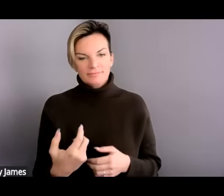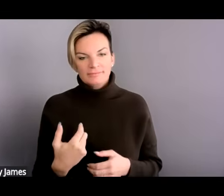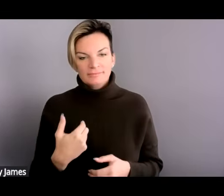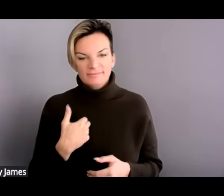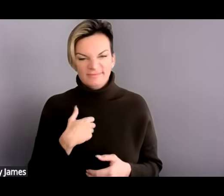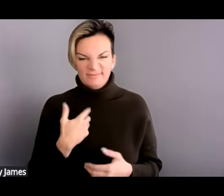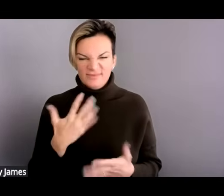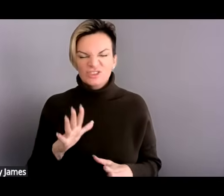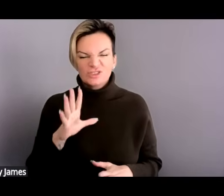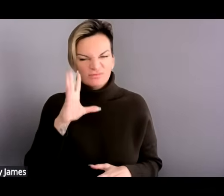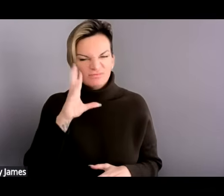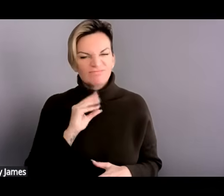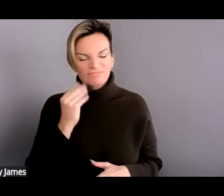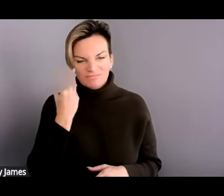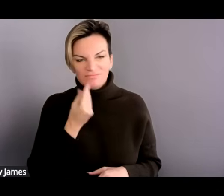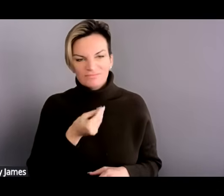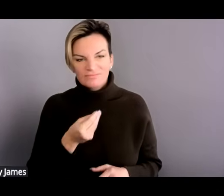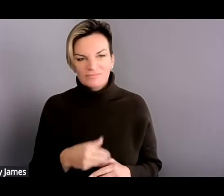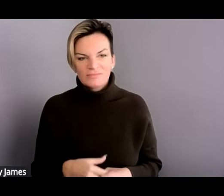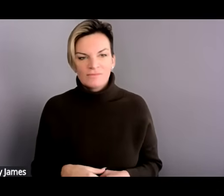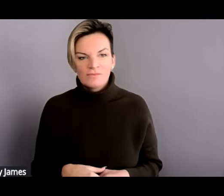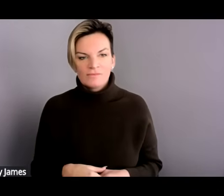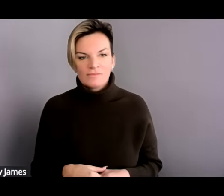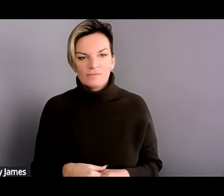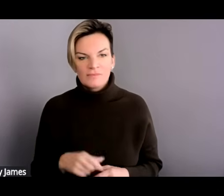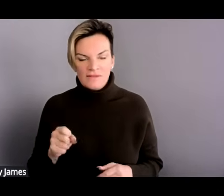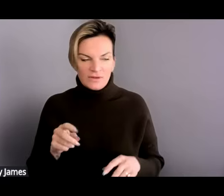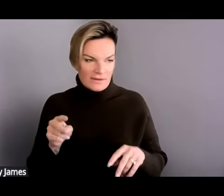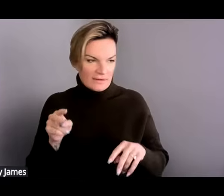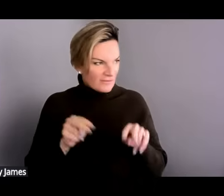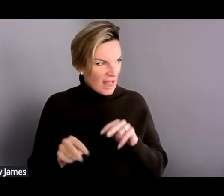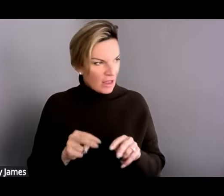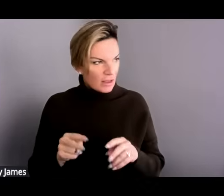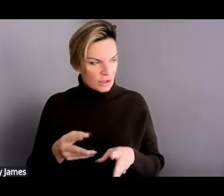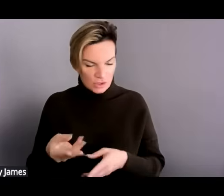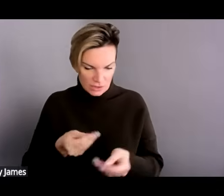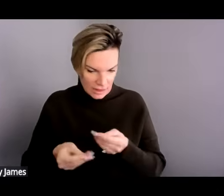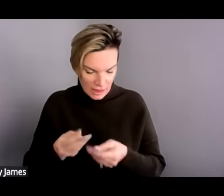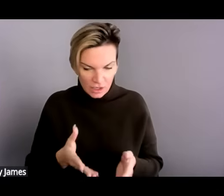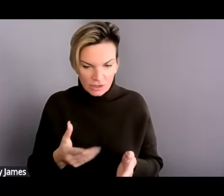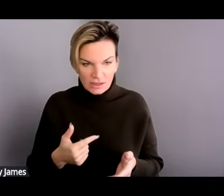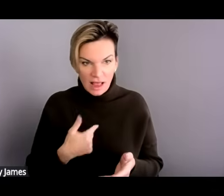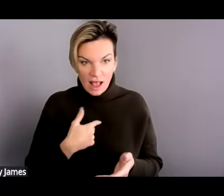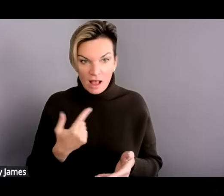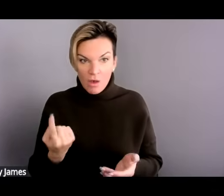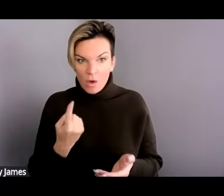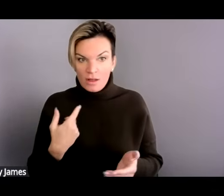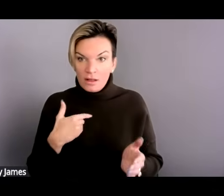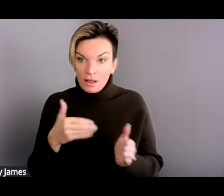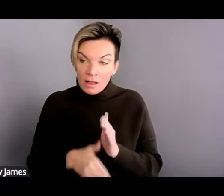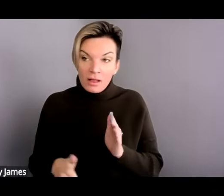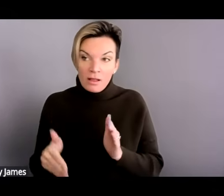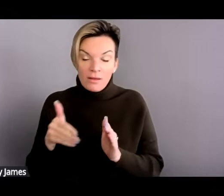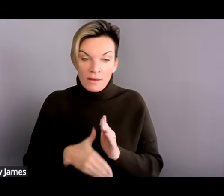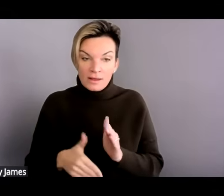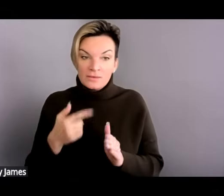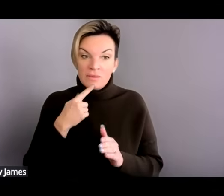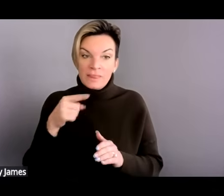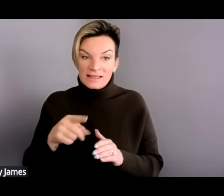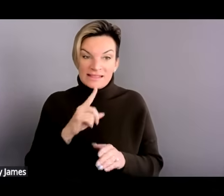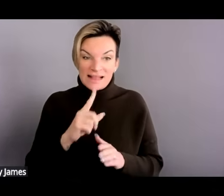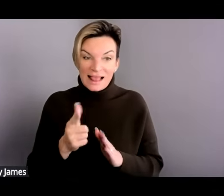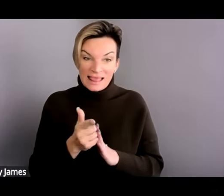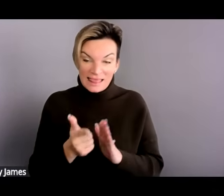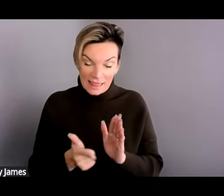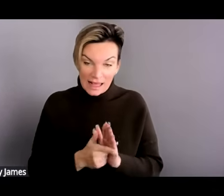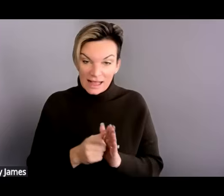to reevaluate circulators, and also being the individual that kept on saying it is a legal document, please do not put your name on it